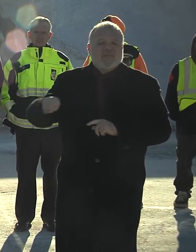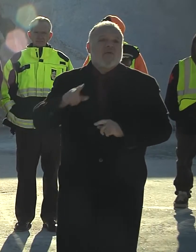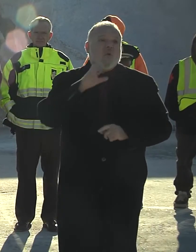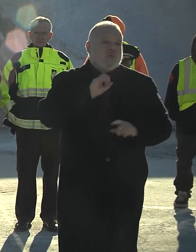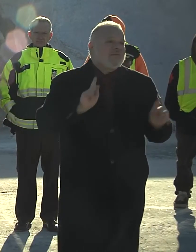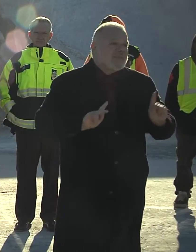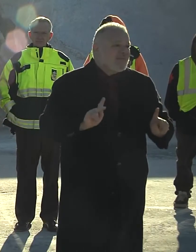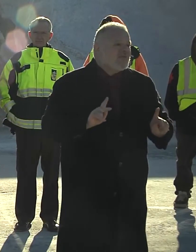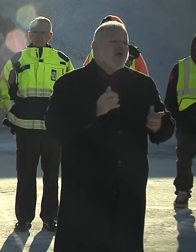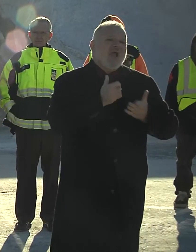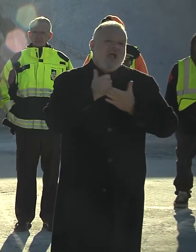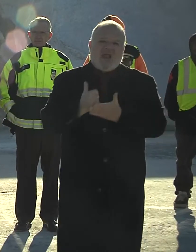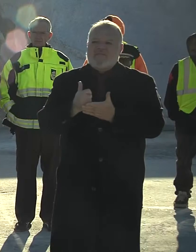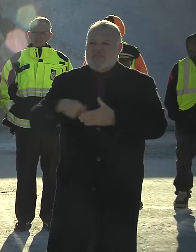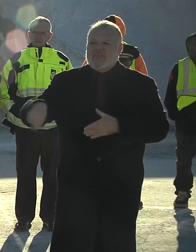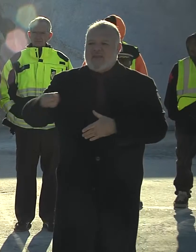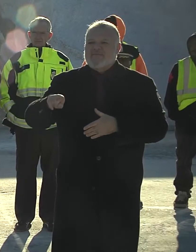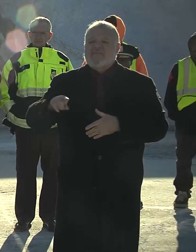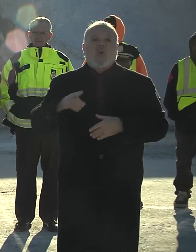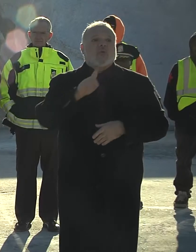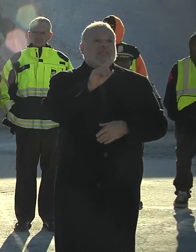individual, please help them out.